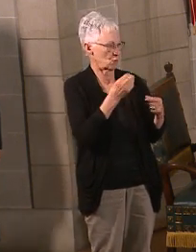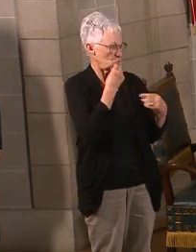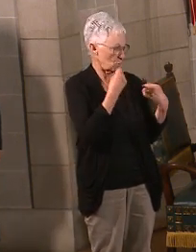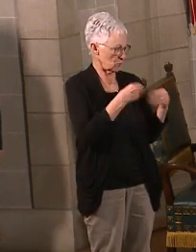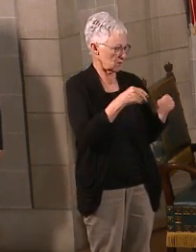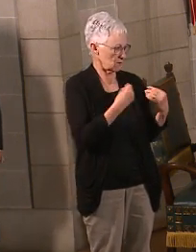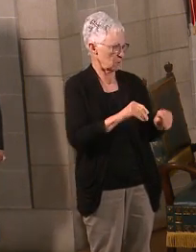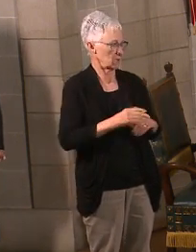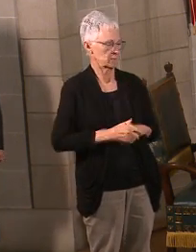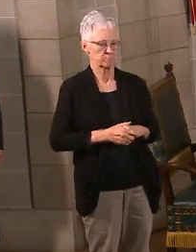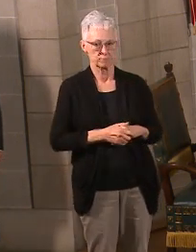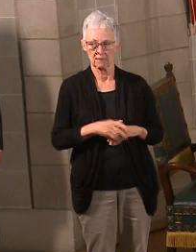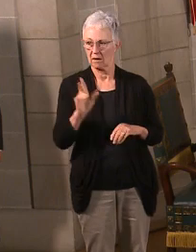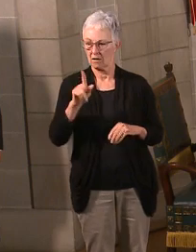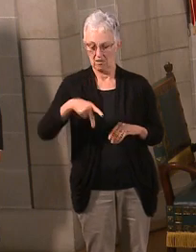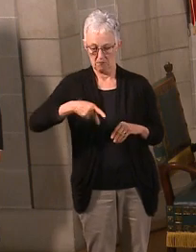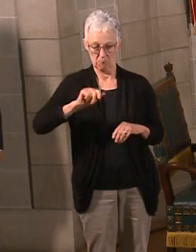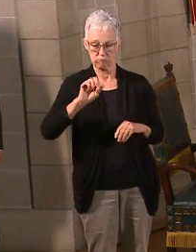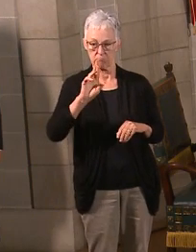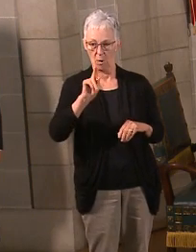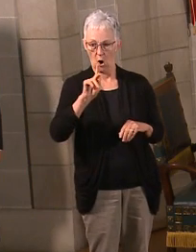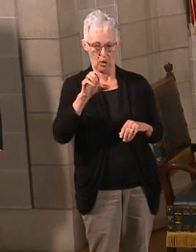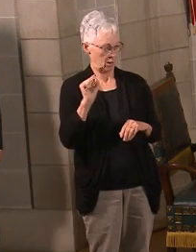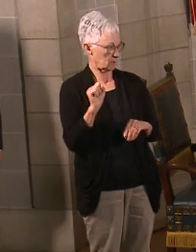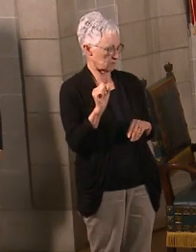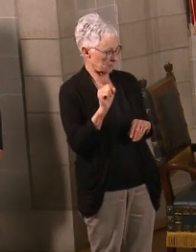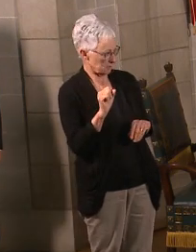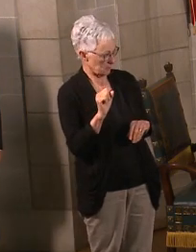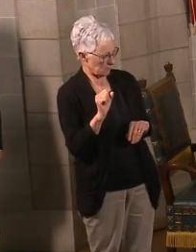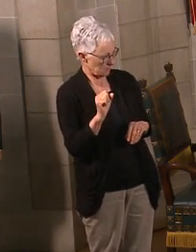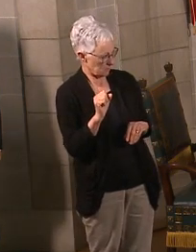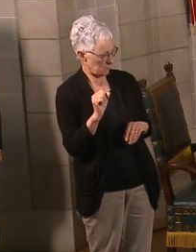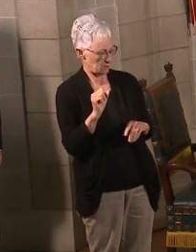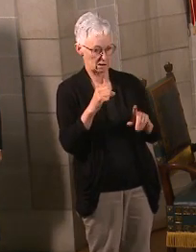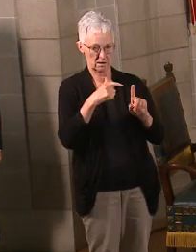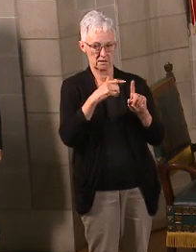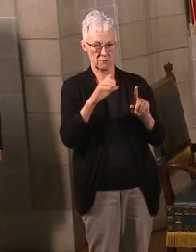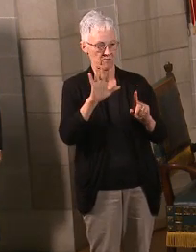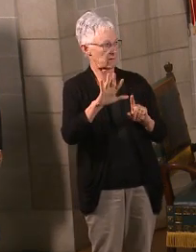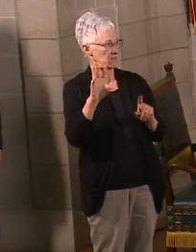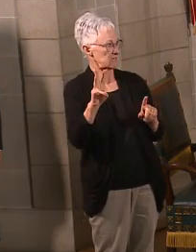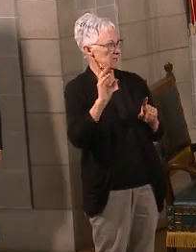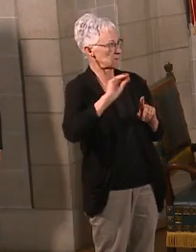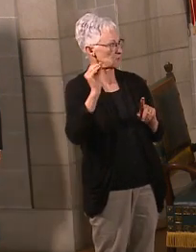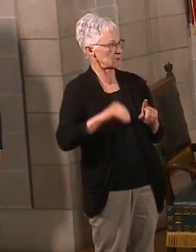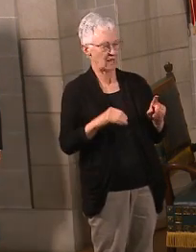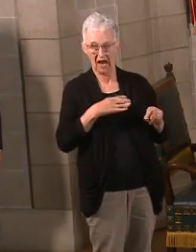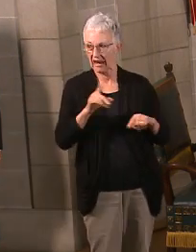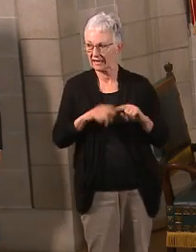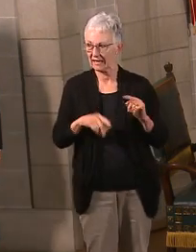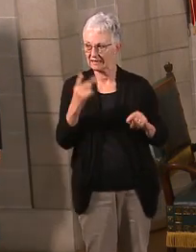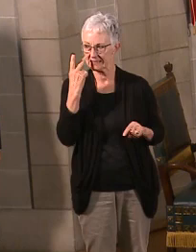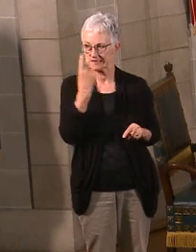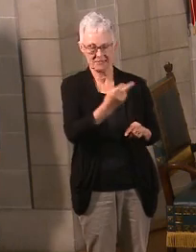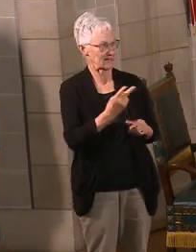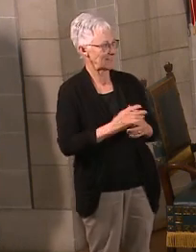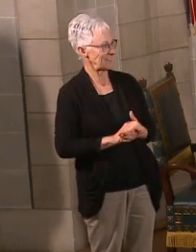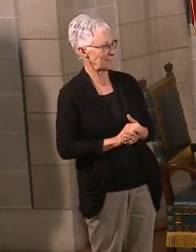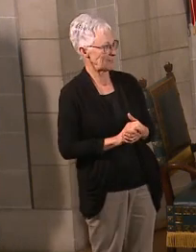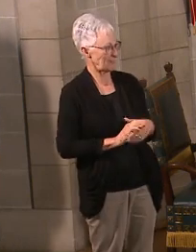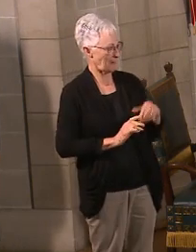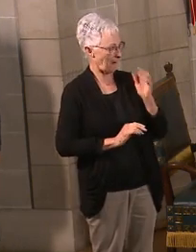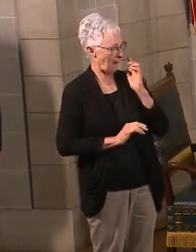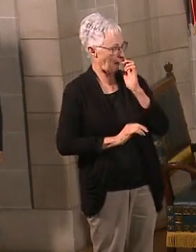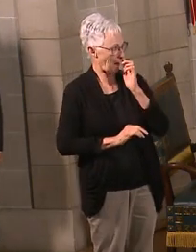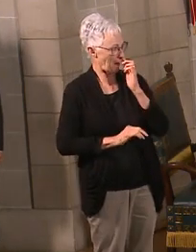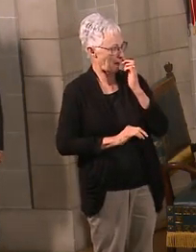about if you go out, make sure you use the appropriate social distancing. And then I can't quite see it because of the way you set this up, Taylor. Hold on.